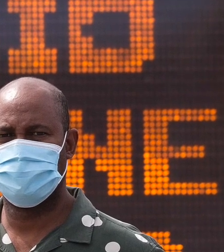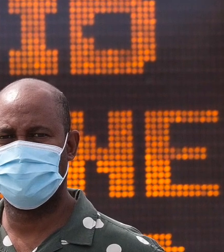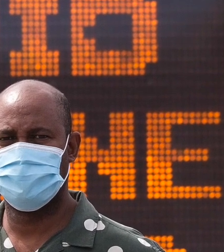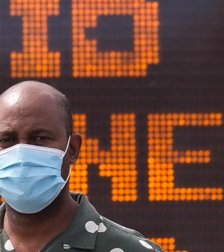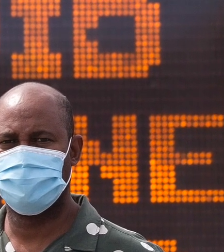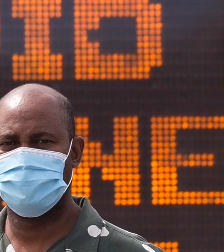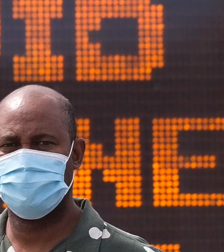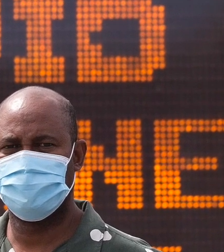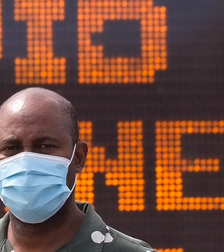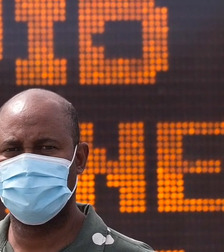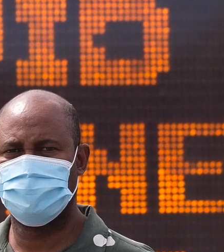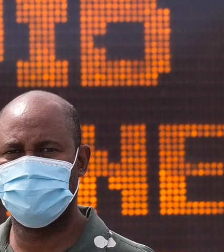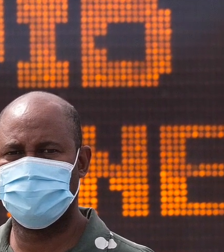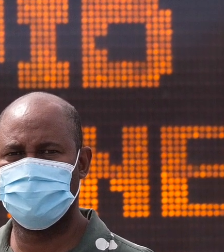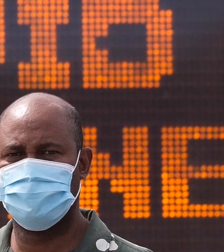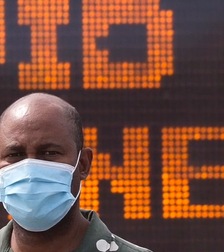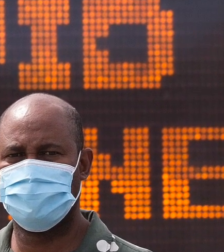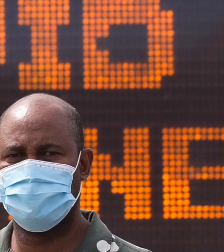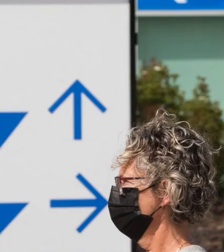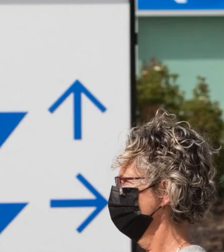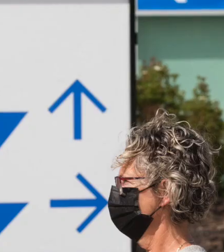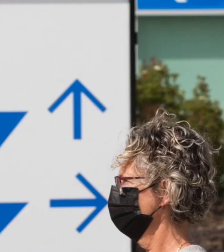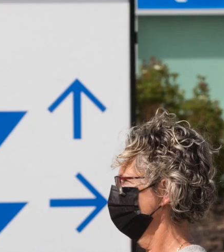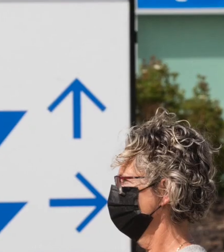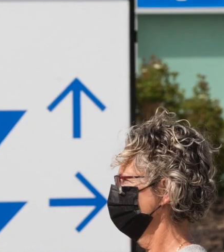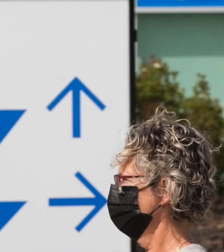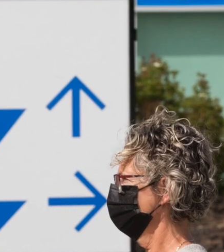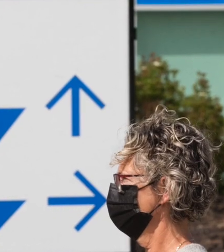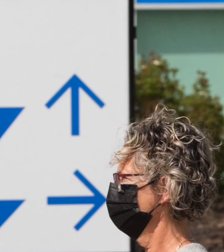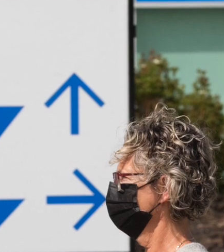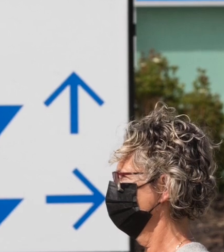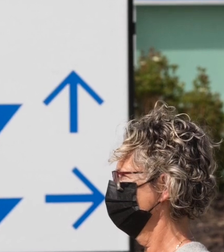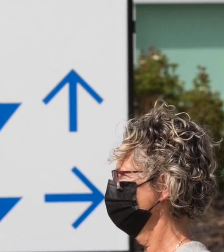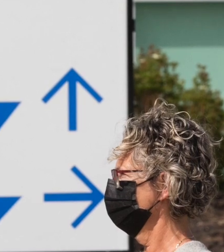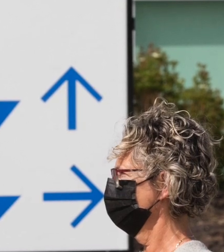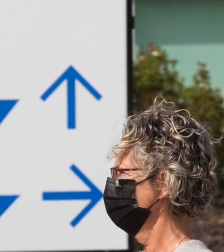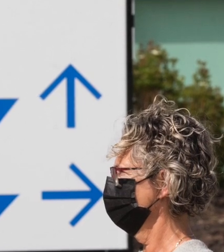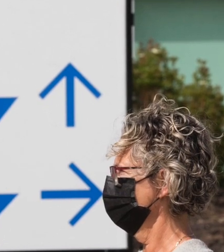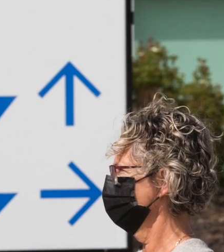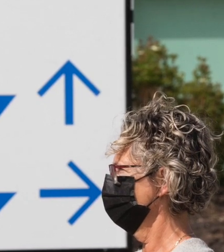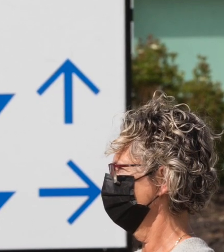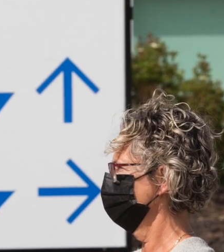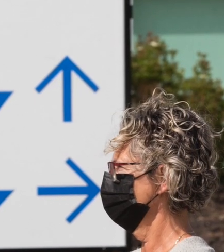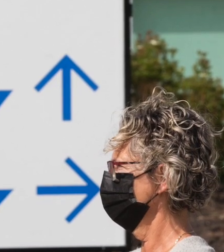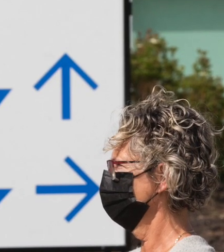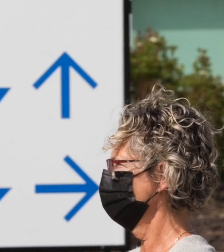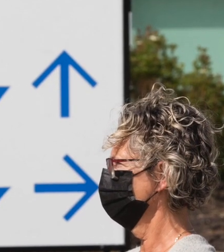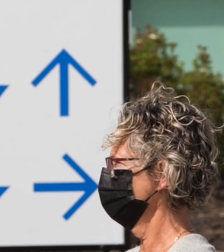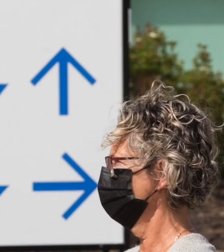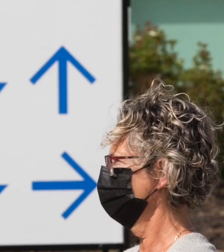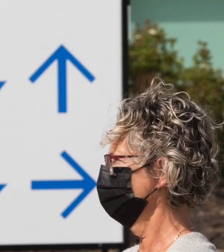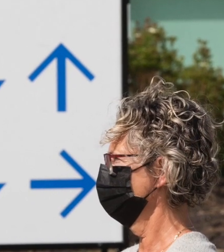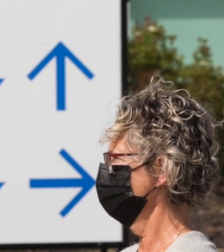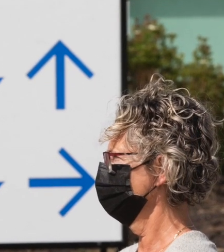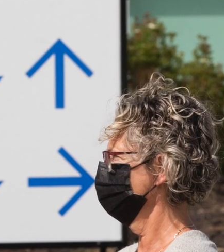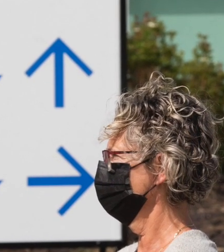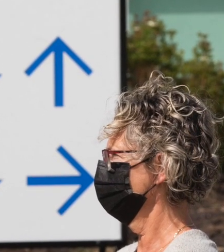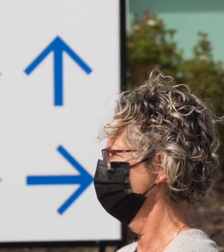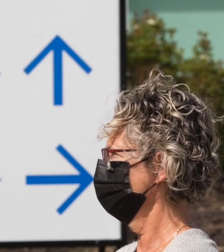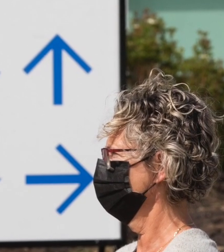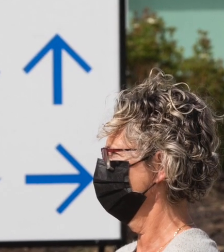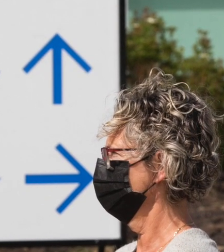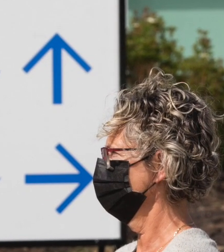well. I heard one of my provincial colleagues was mentioning that they're